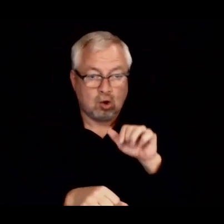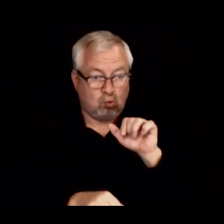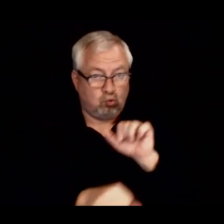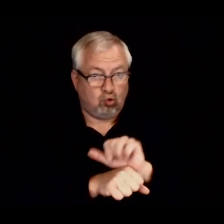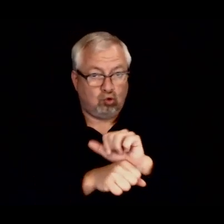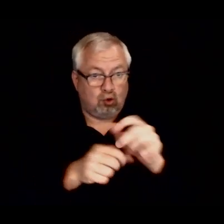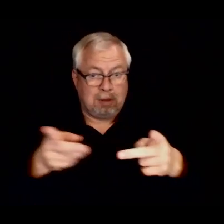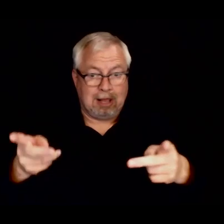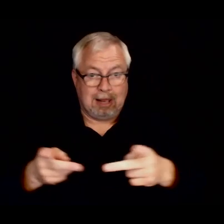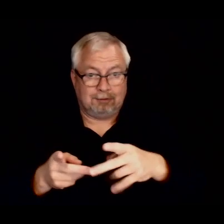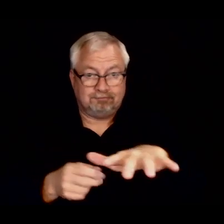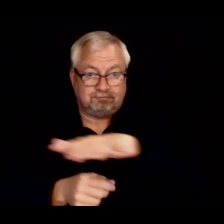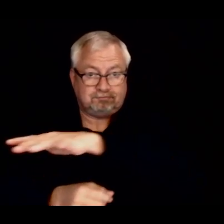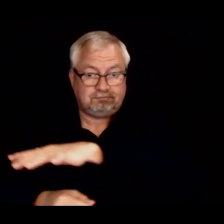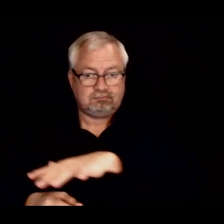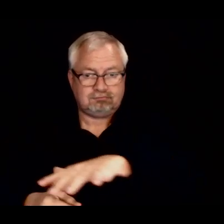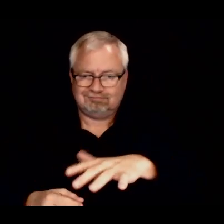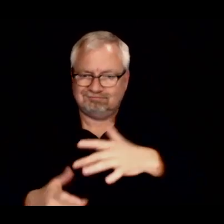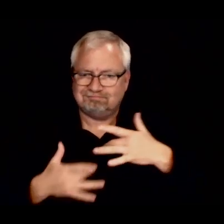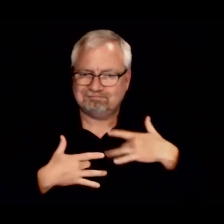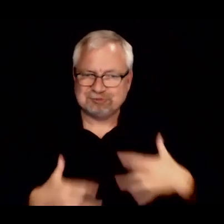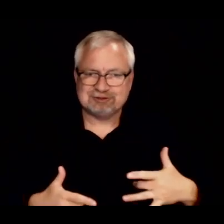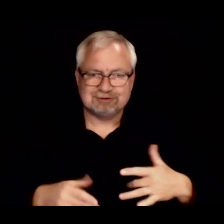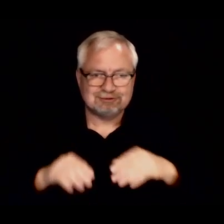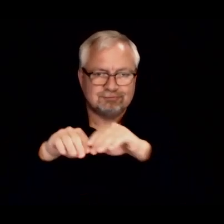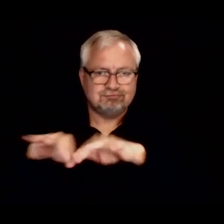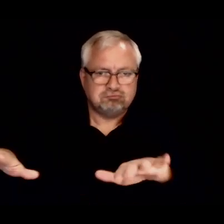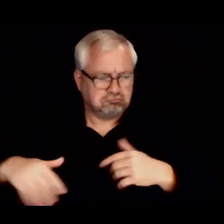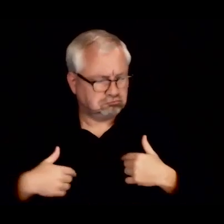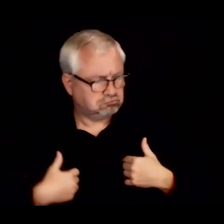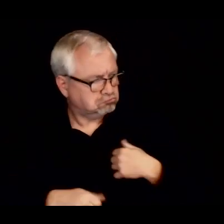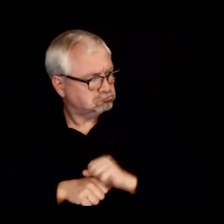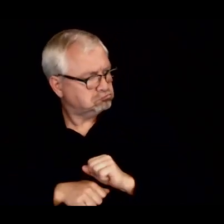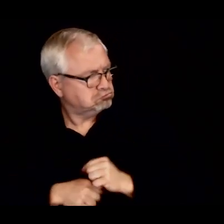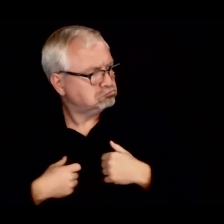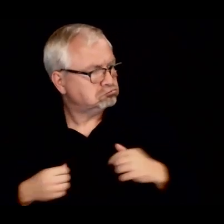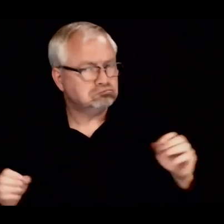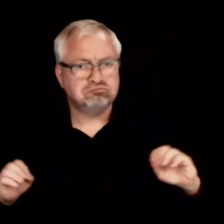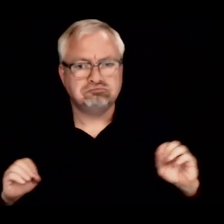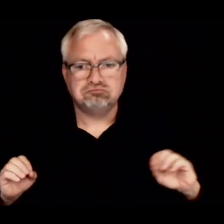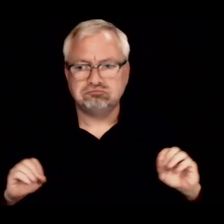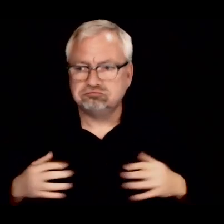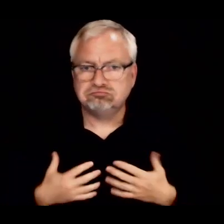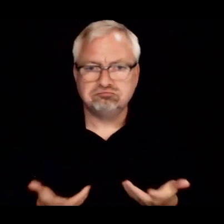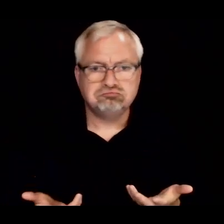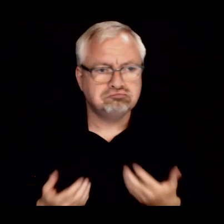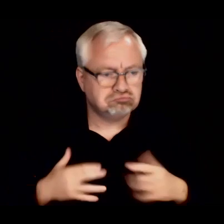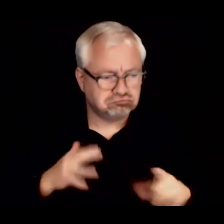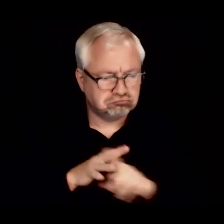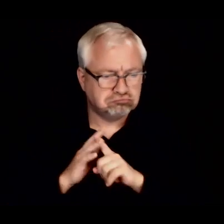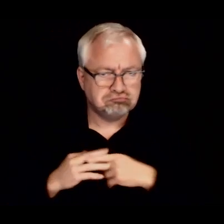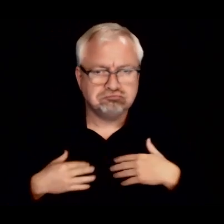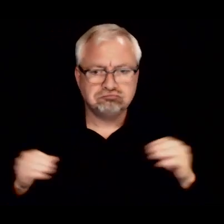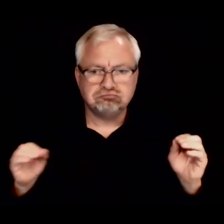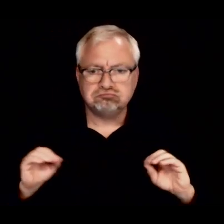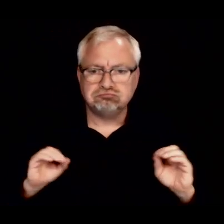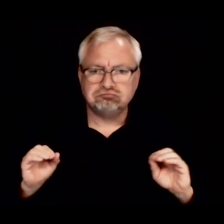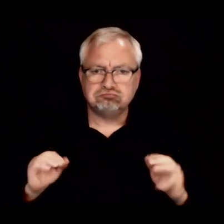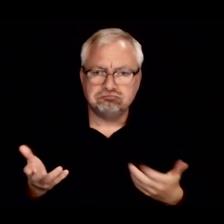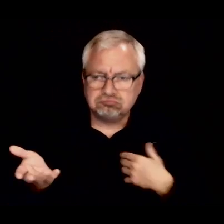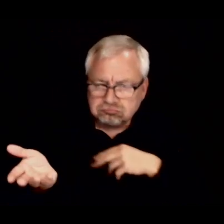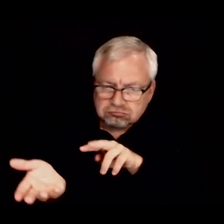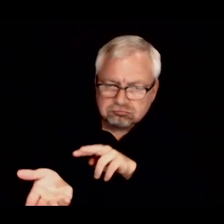So in other words, you know, we have situations in which we're aware that transmission has taken place, and you know, people